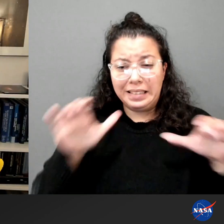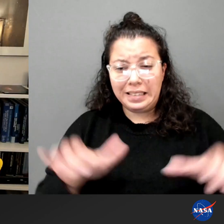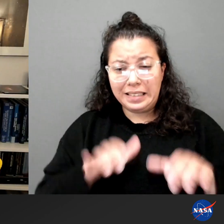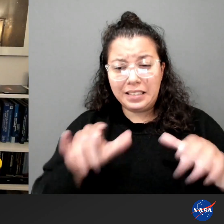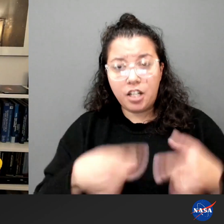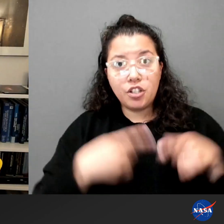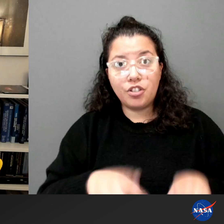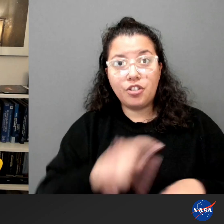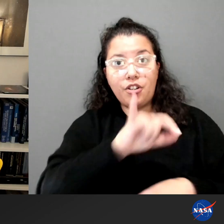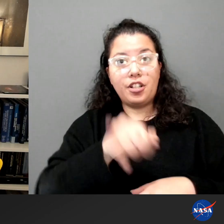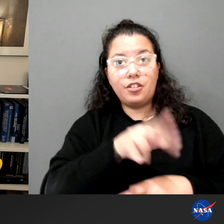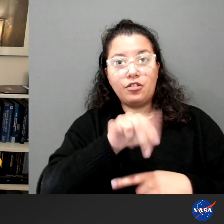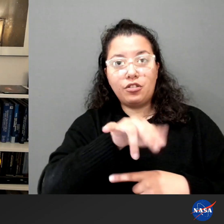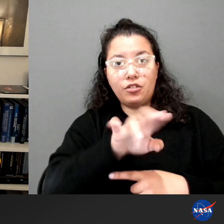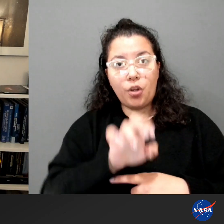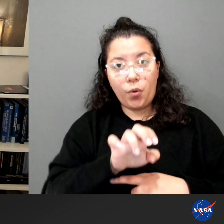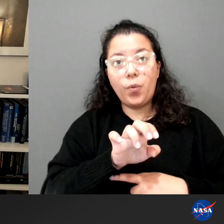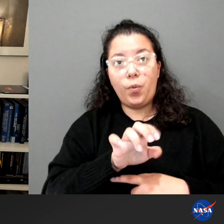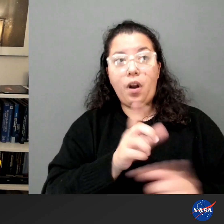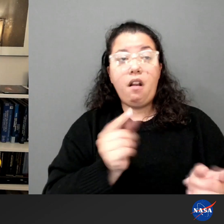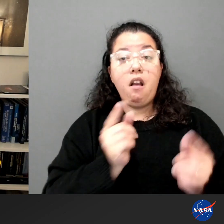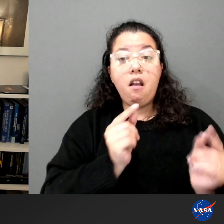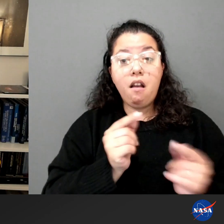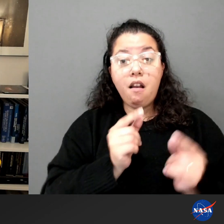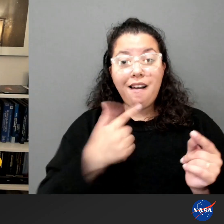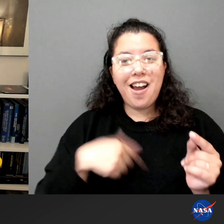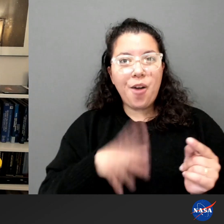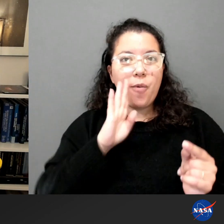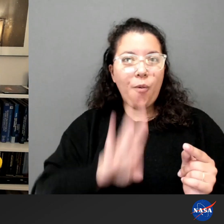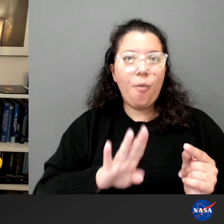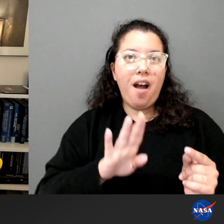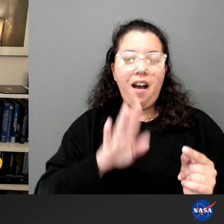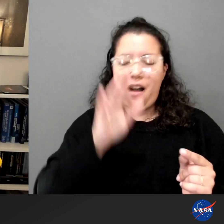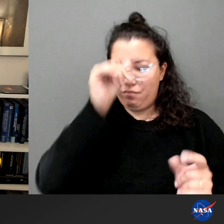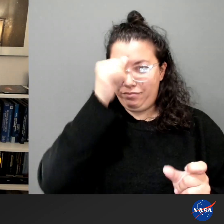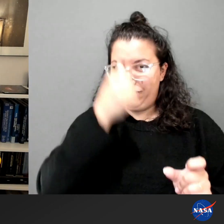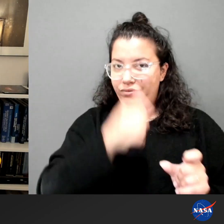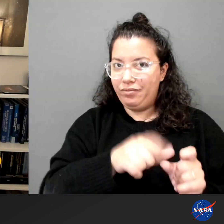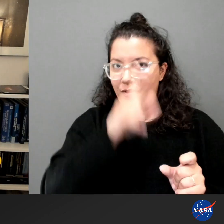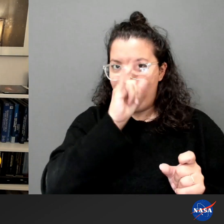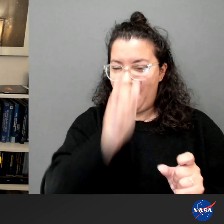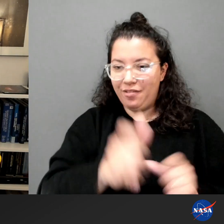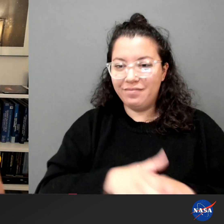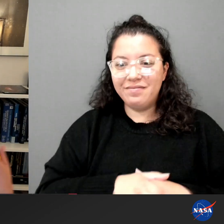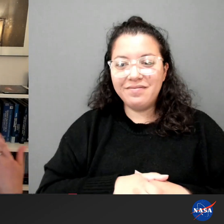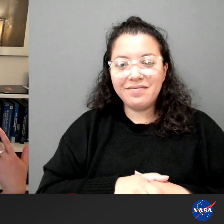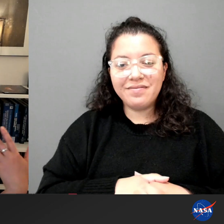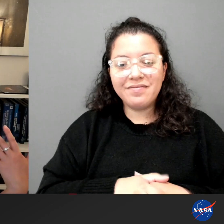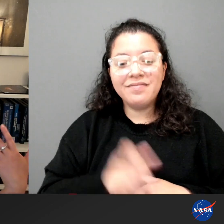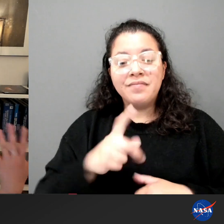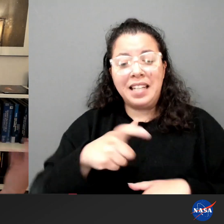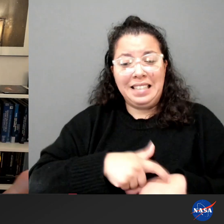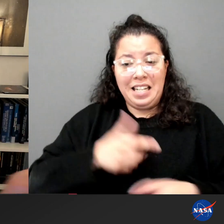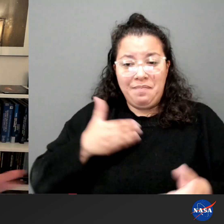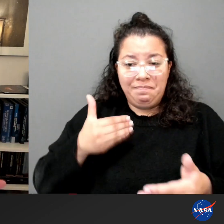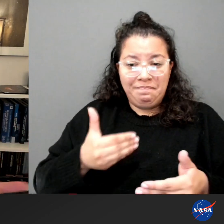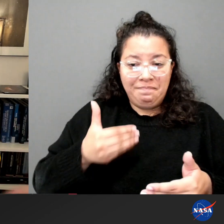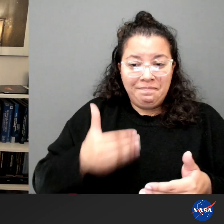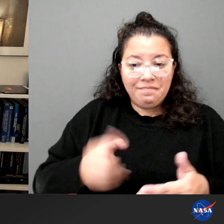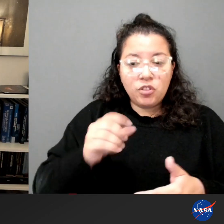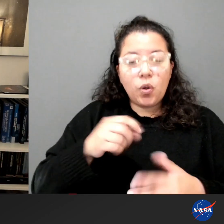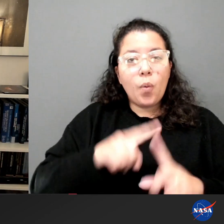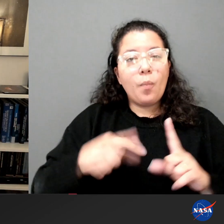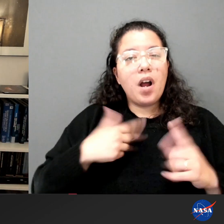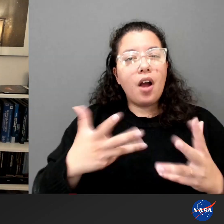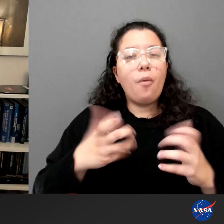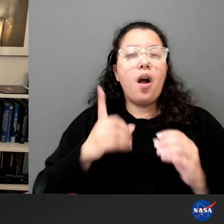really will remember for our lifetimes. So we're near the end. So I wanted to throw one last question for